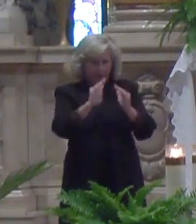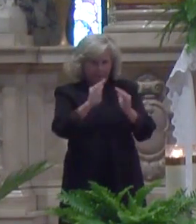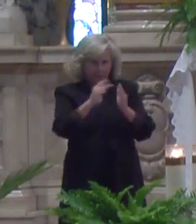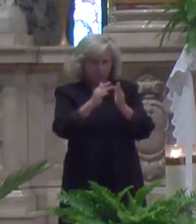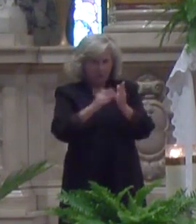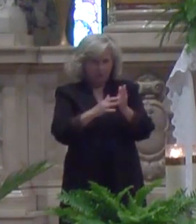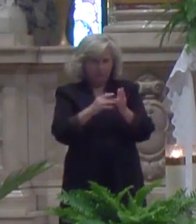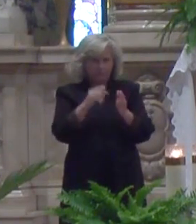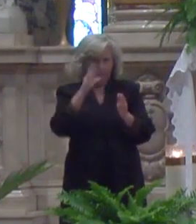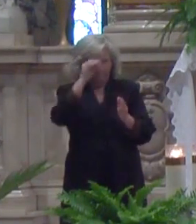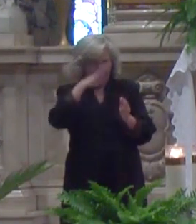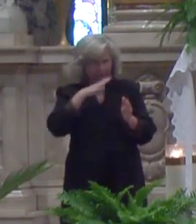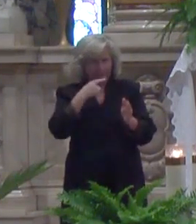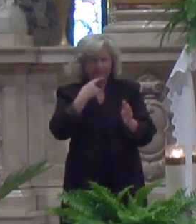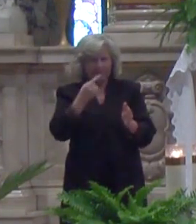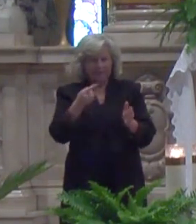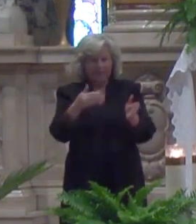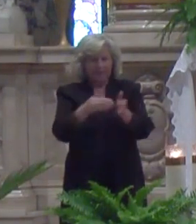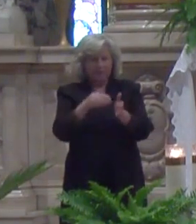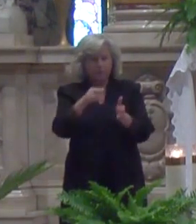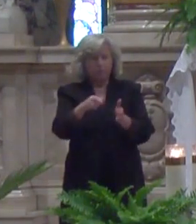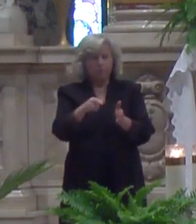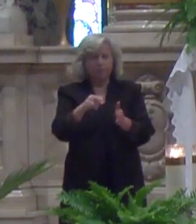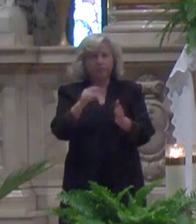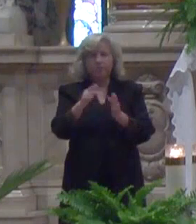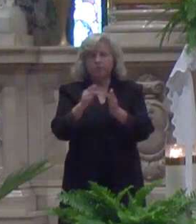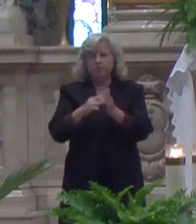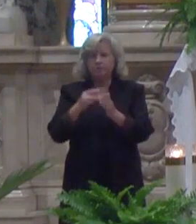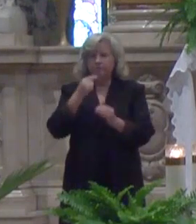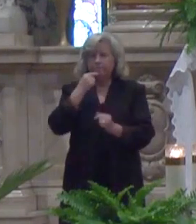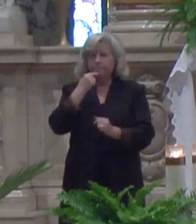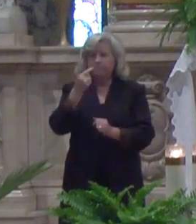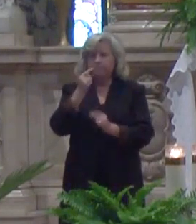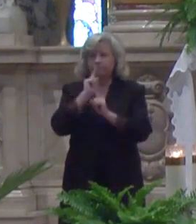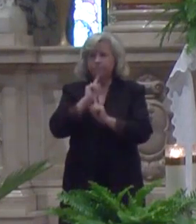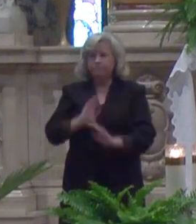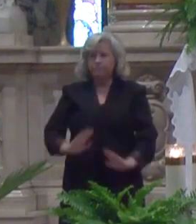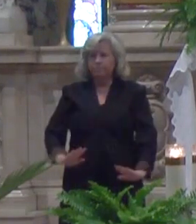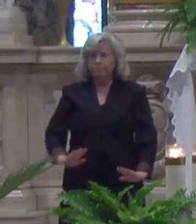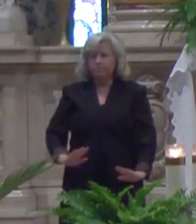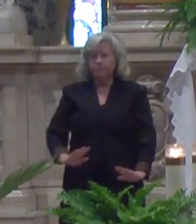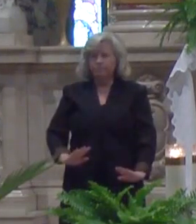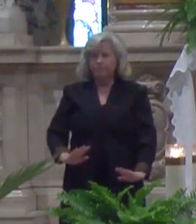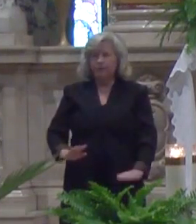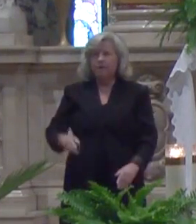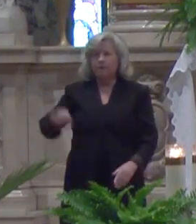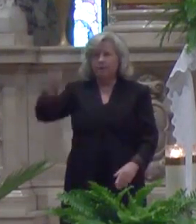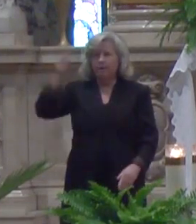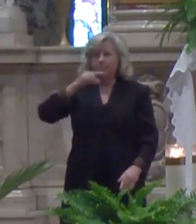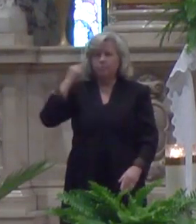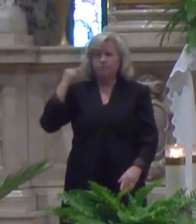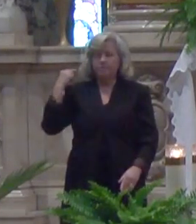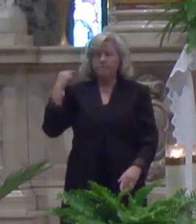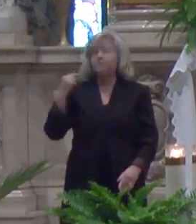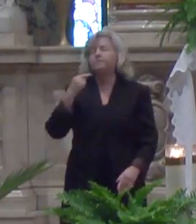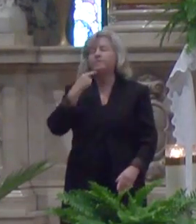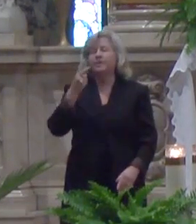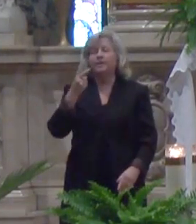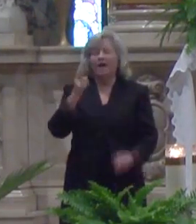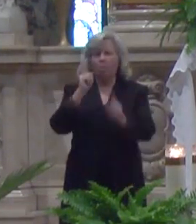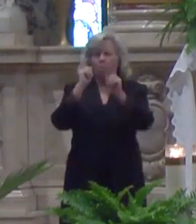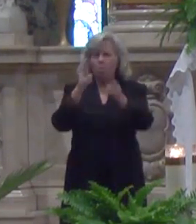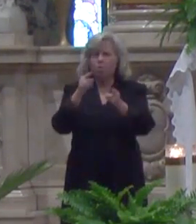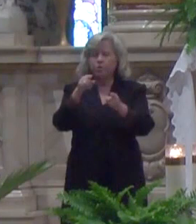men testifying against you? But Jesus was silent. Then the high priest said to him, I order you to tell us under